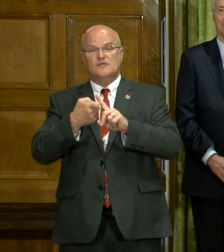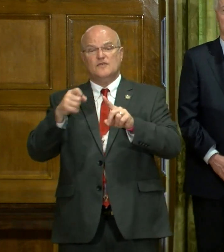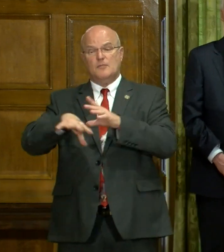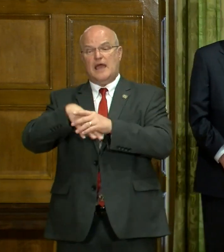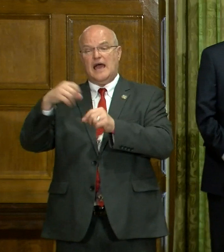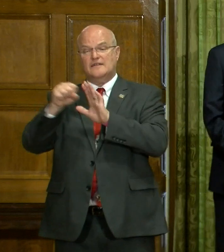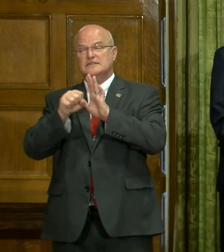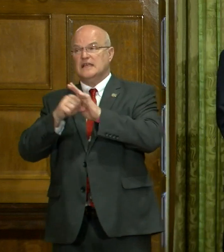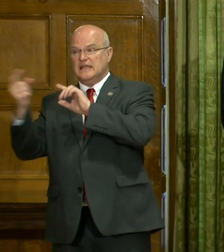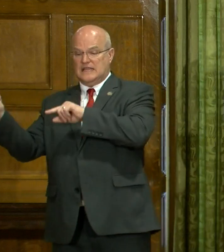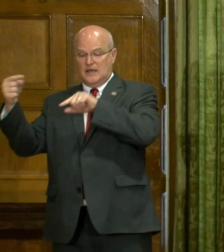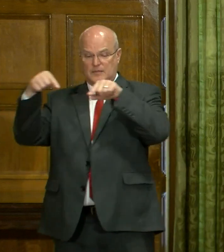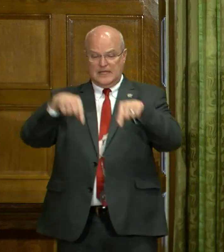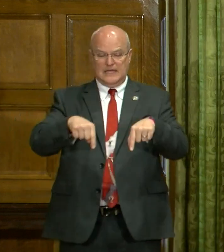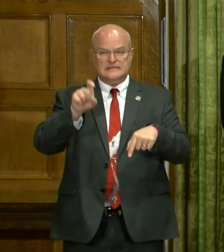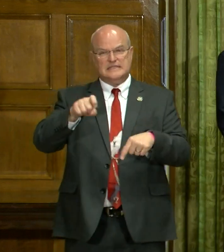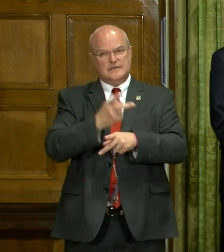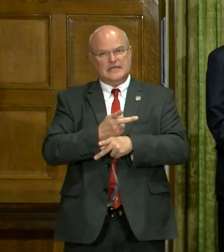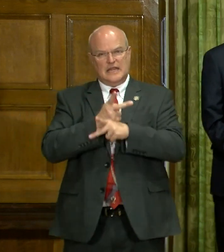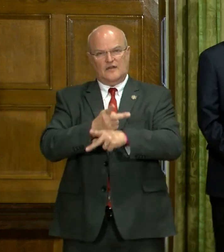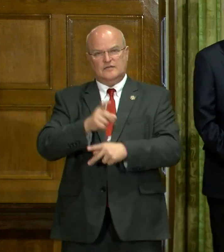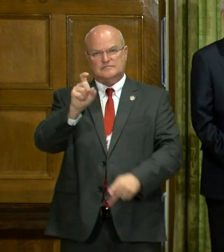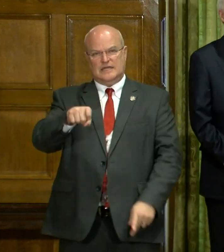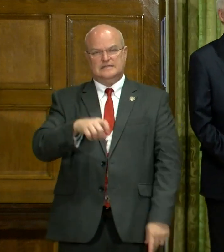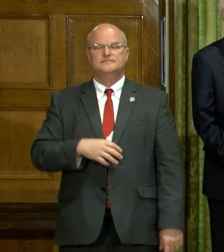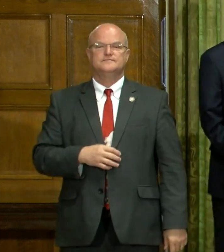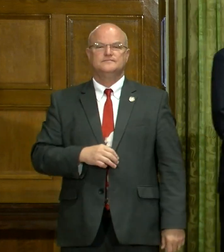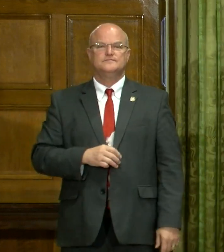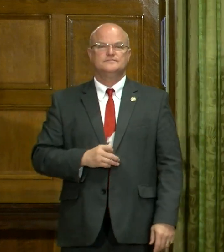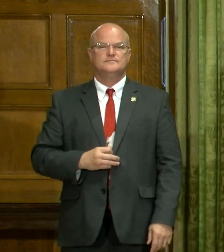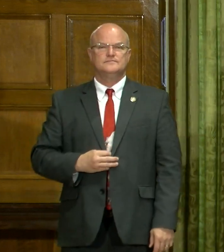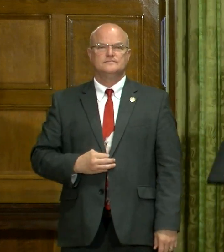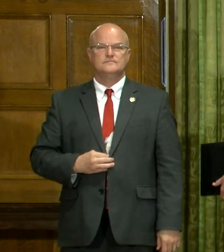the state, we need to be cautious.